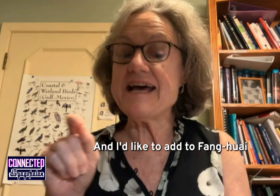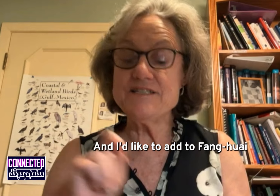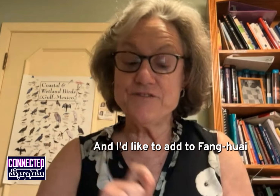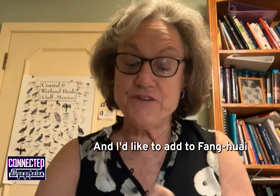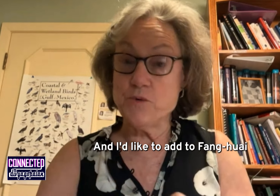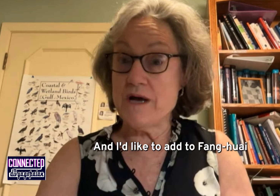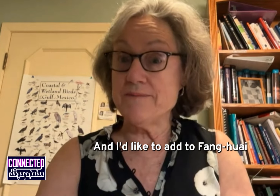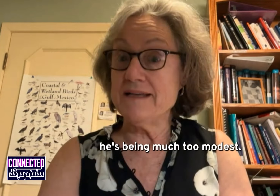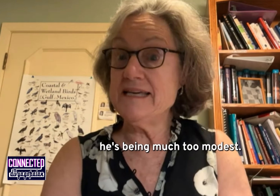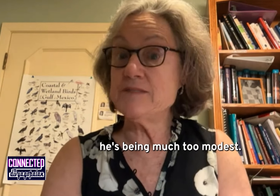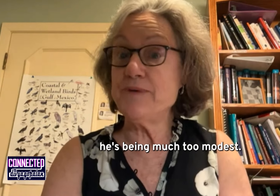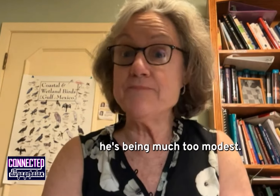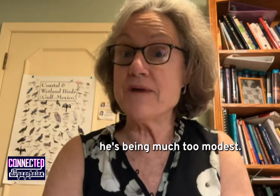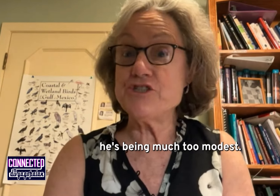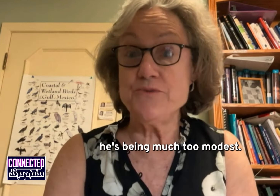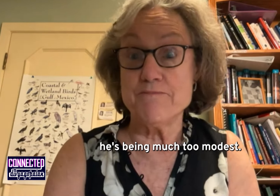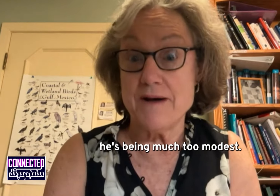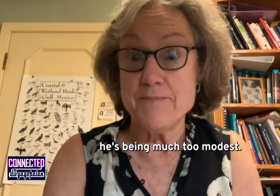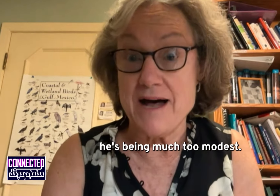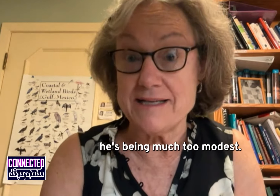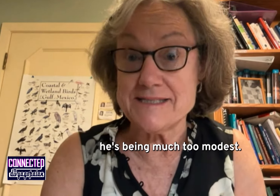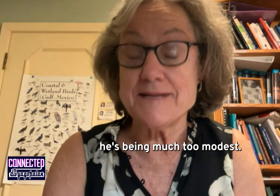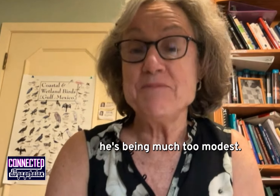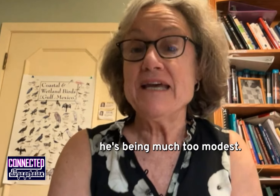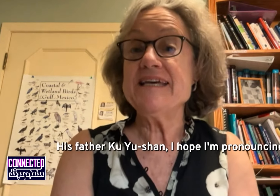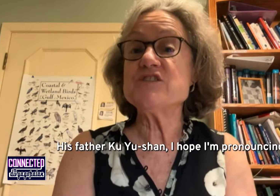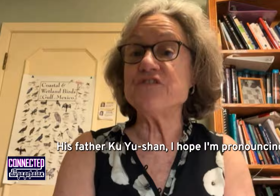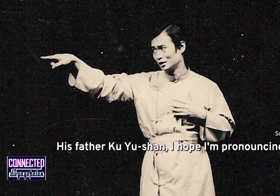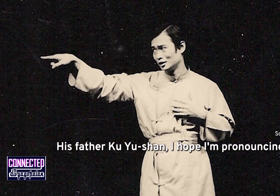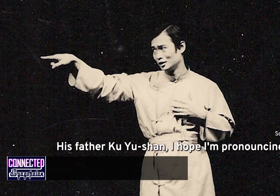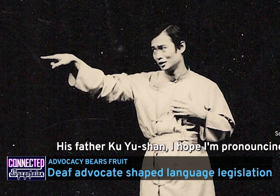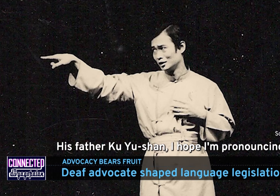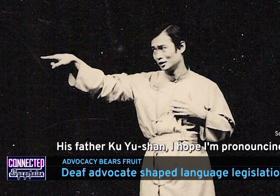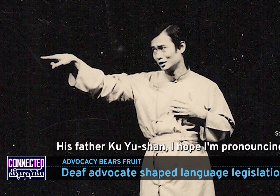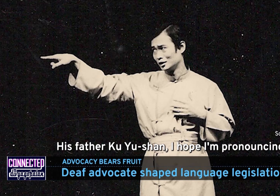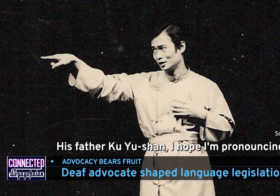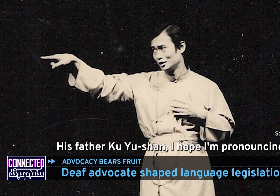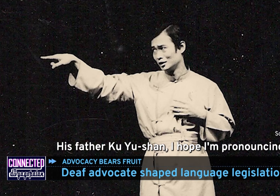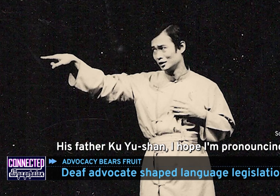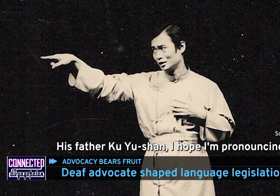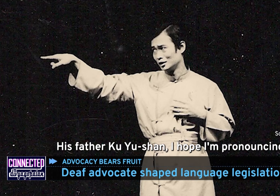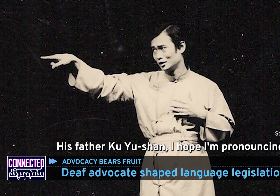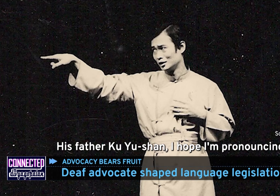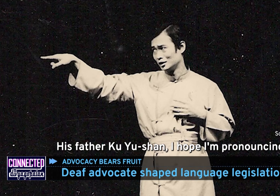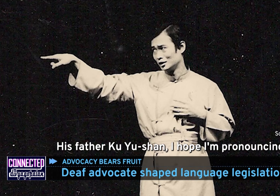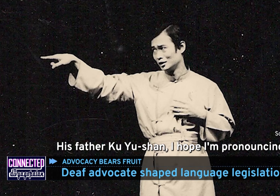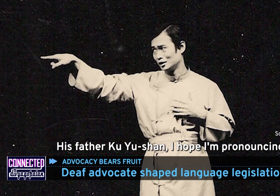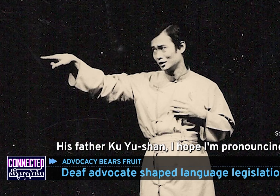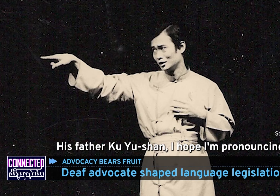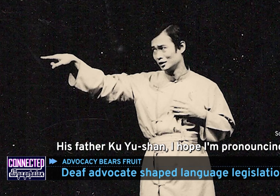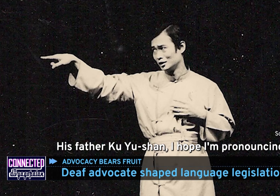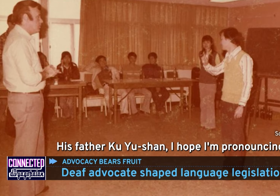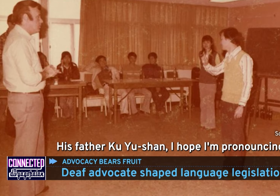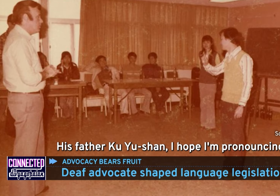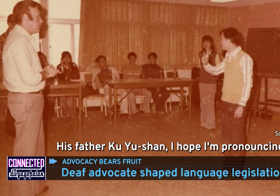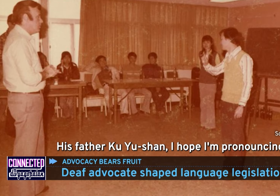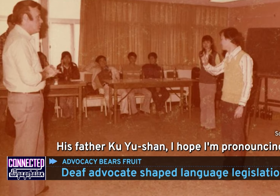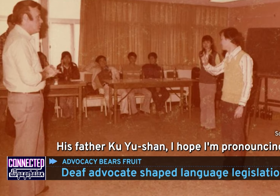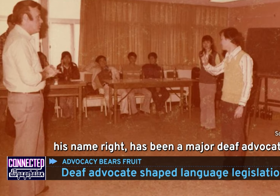to Fang-huai, he's being much too modest. His father, Ku Fang-huai, I hope I'm pronouncing his name